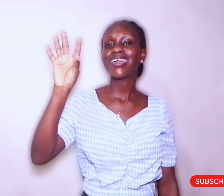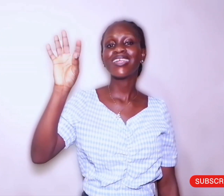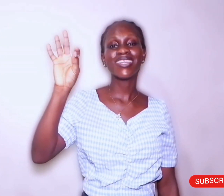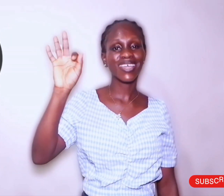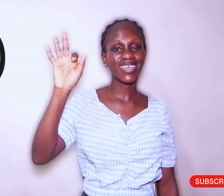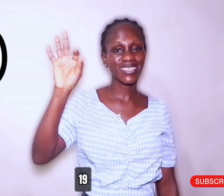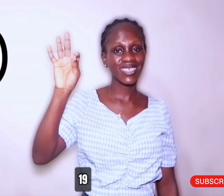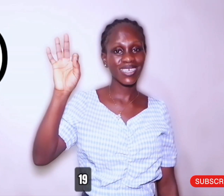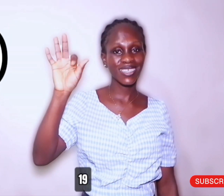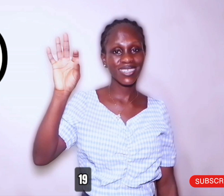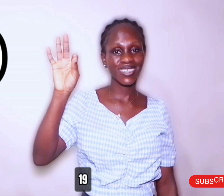19,